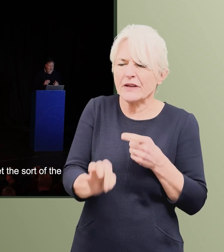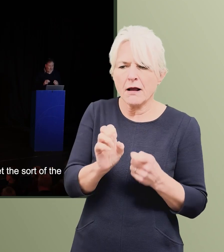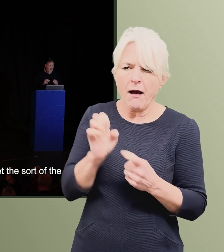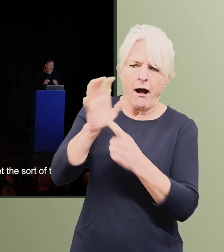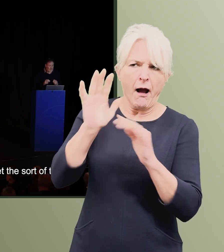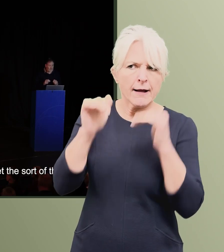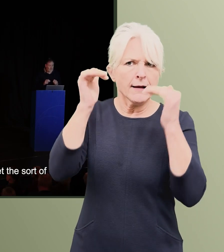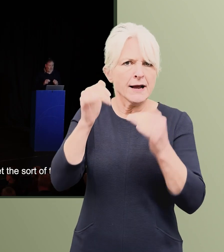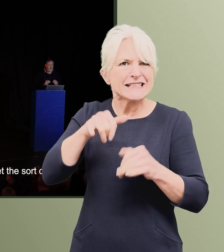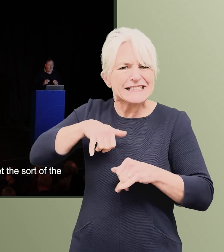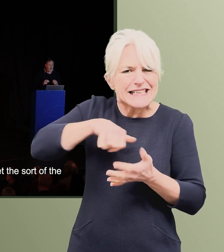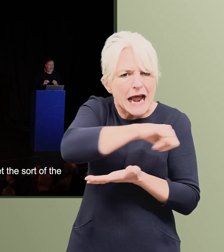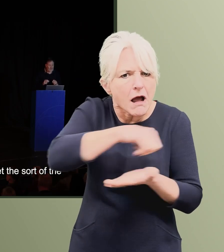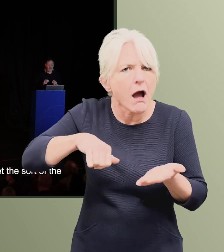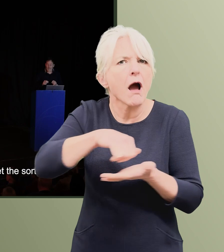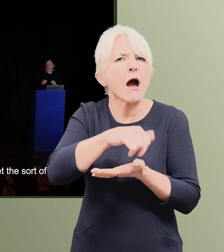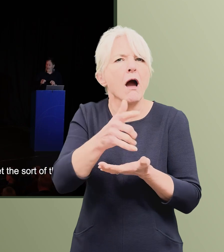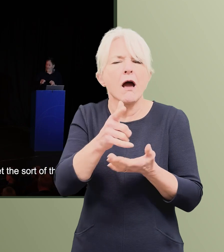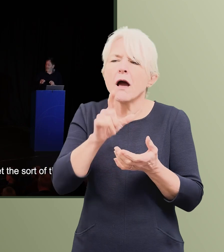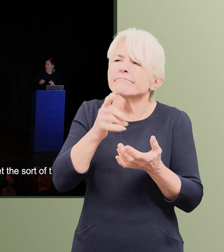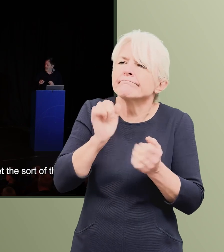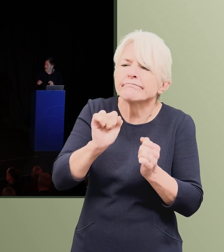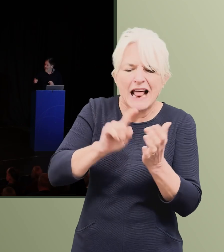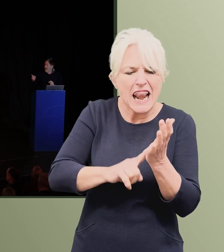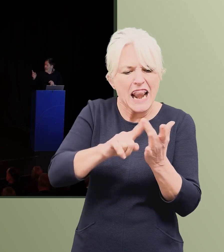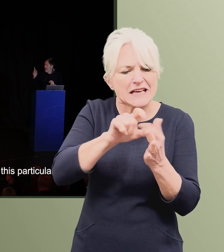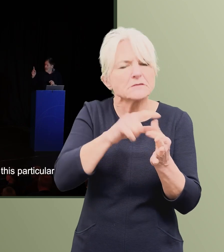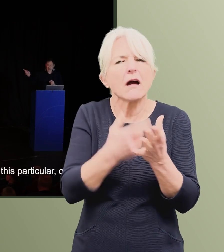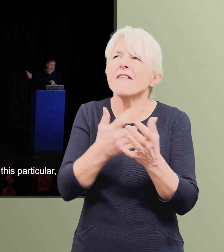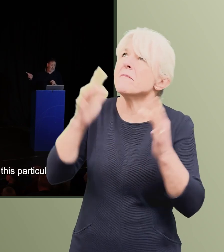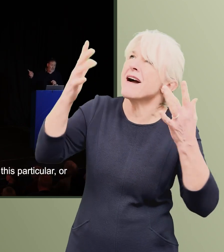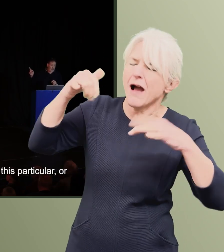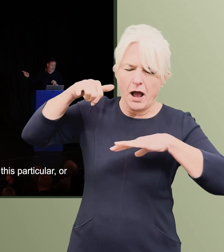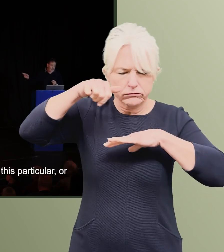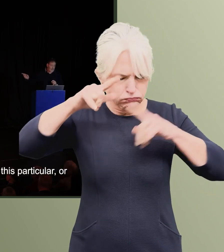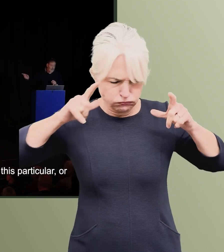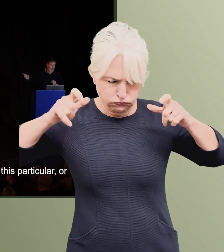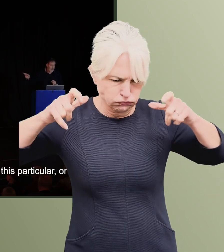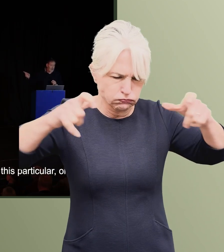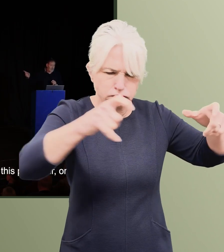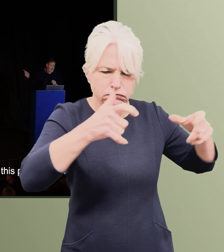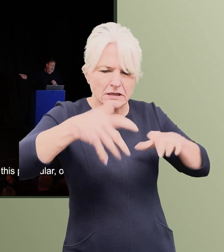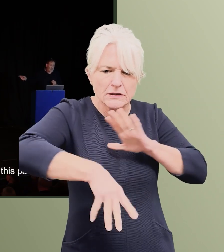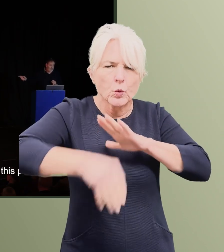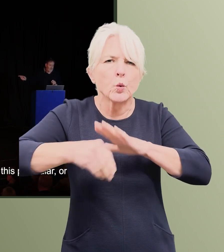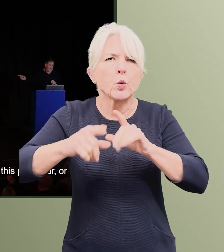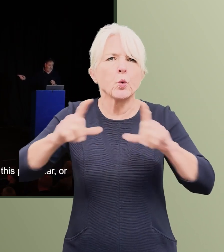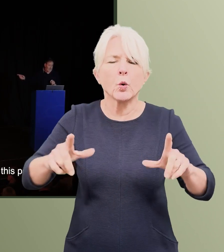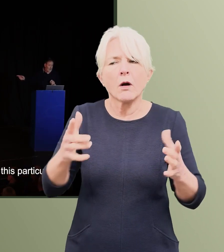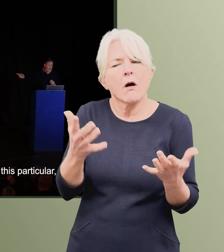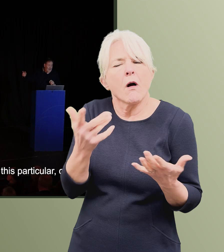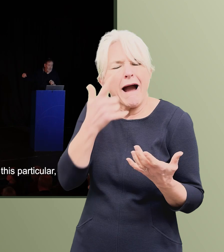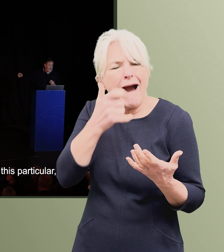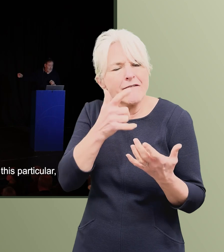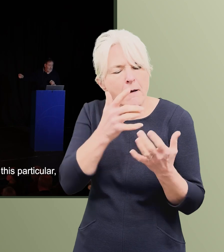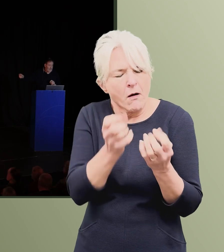I'll get the sort of the geomorphology out of it first. A lot of the stuff that we couldn't see on the surface of this